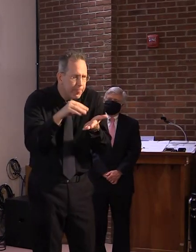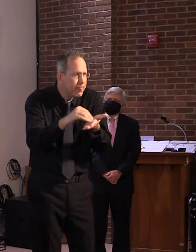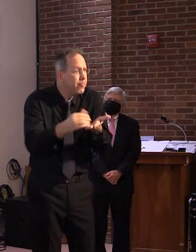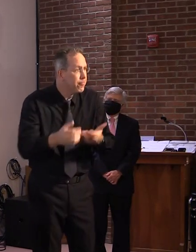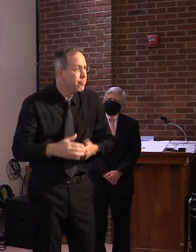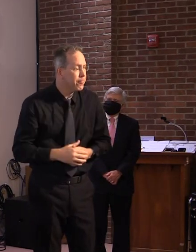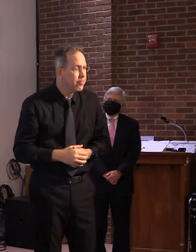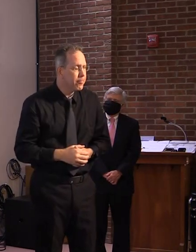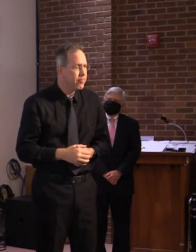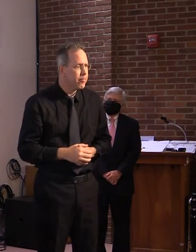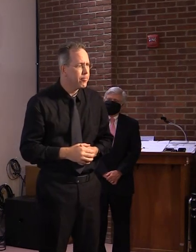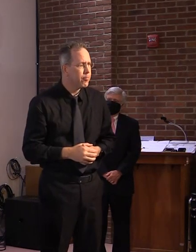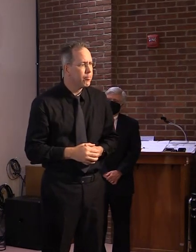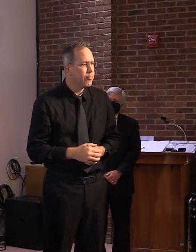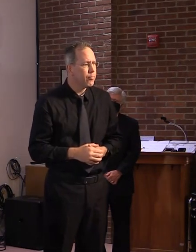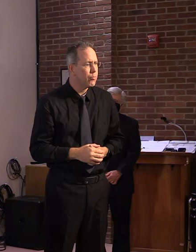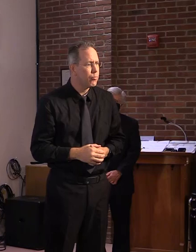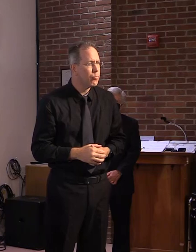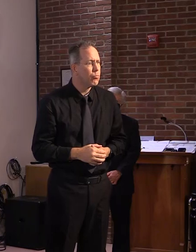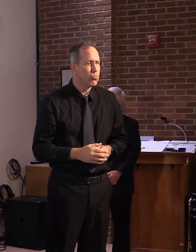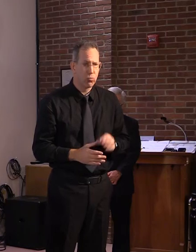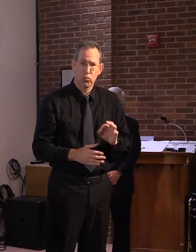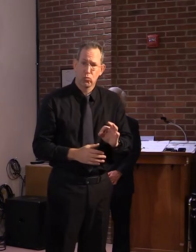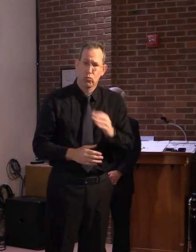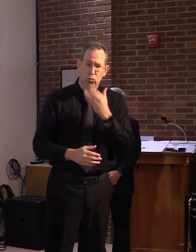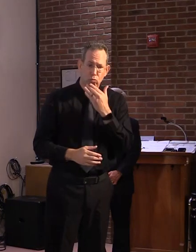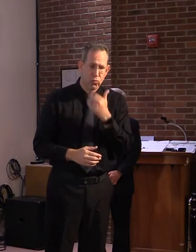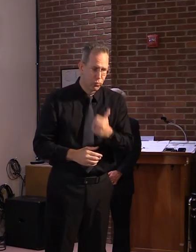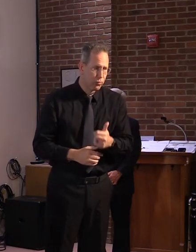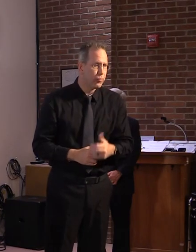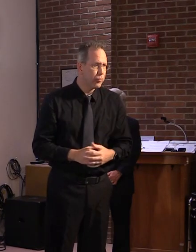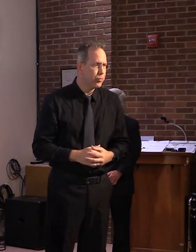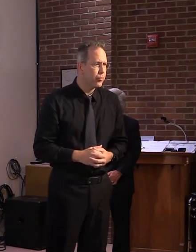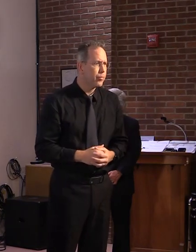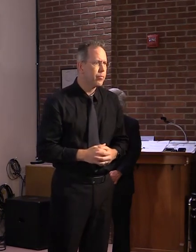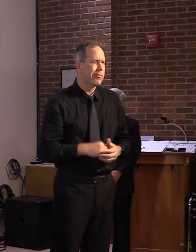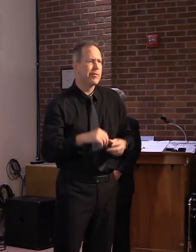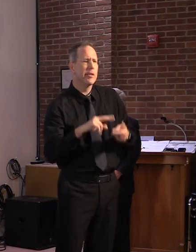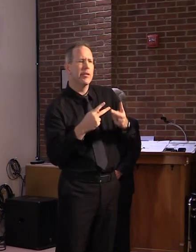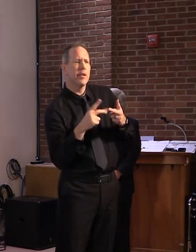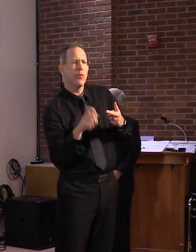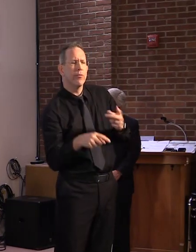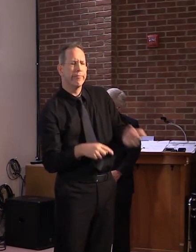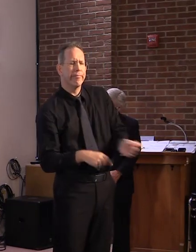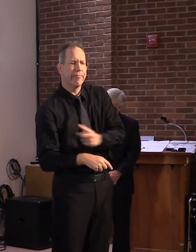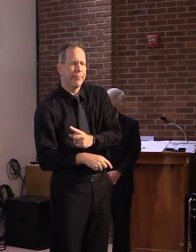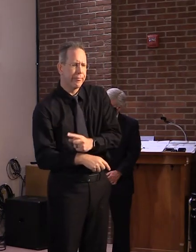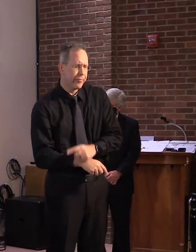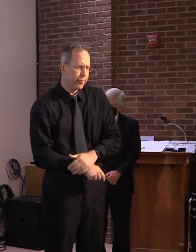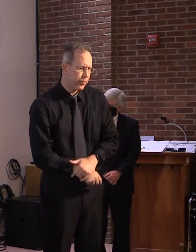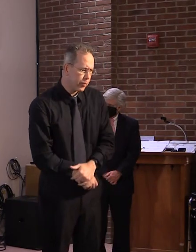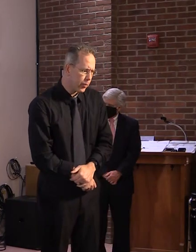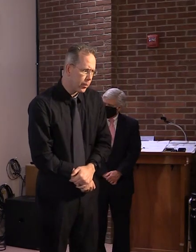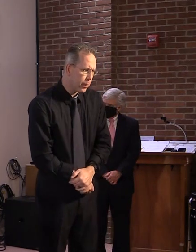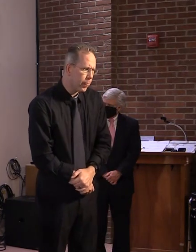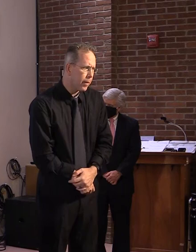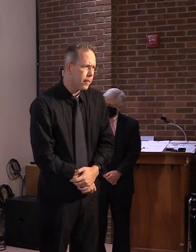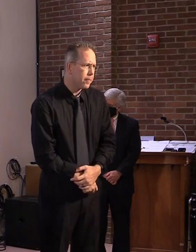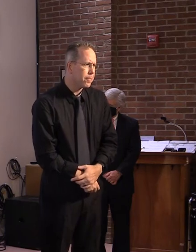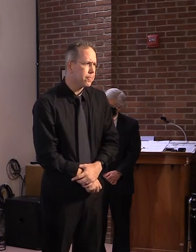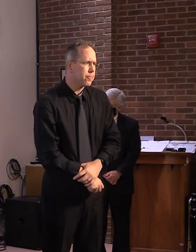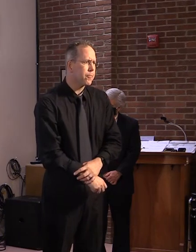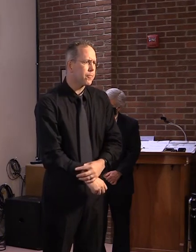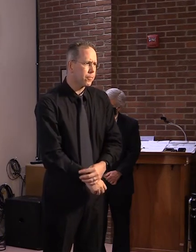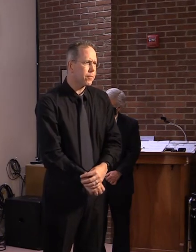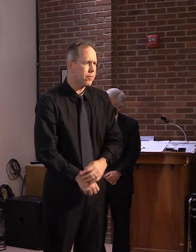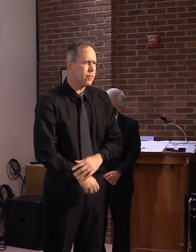Okay, perfect, thank you. And then my second question, Mike, are you or whomever is collecting those